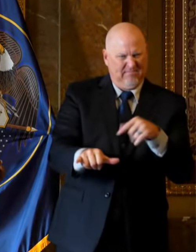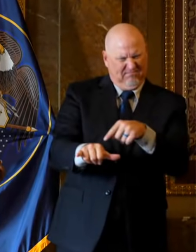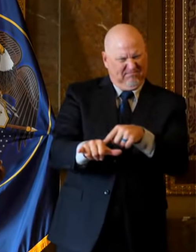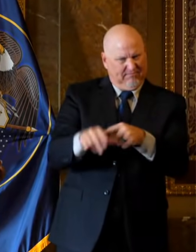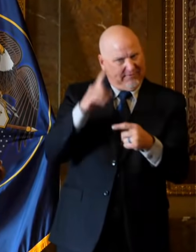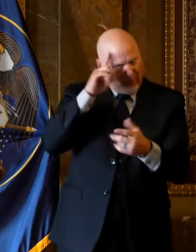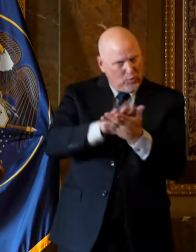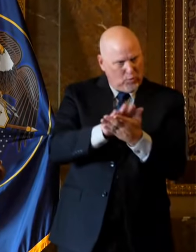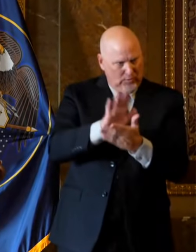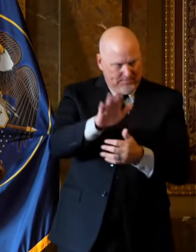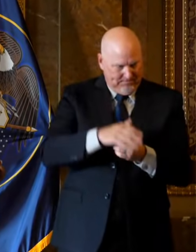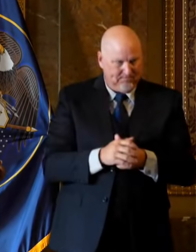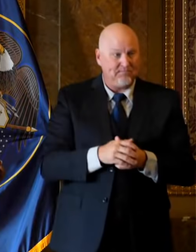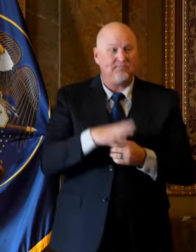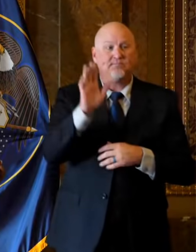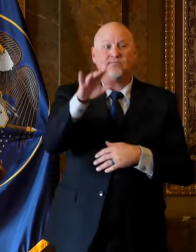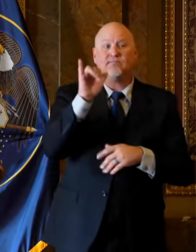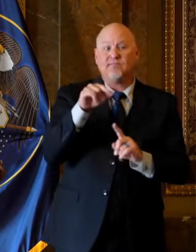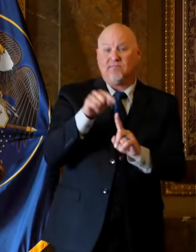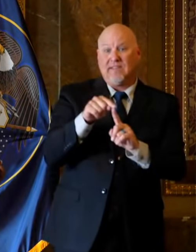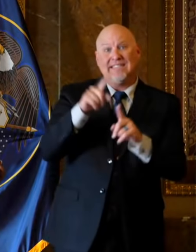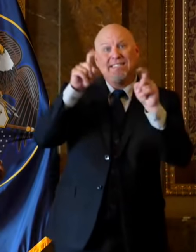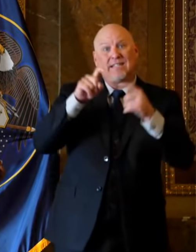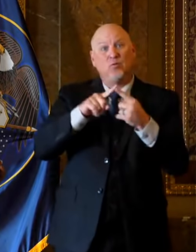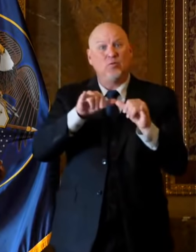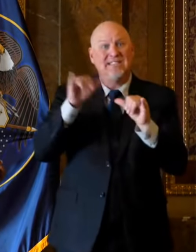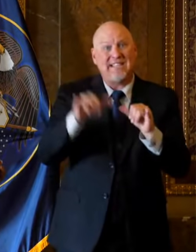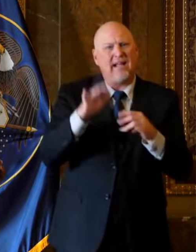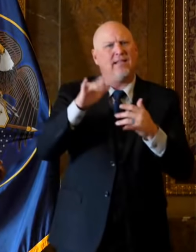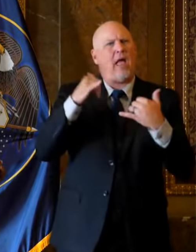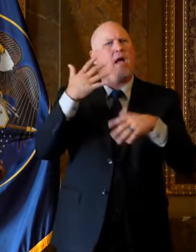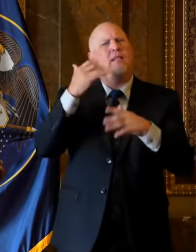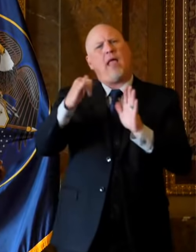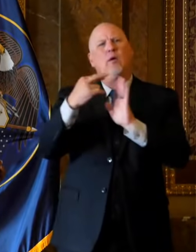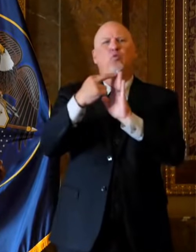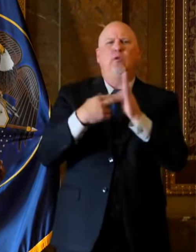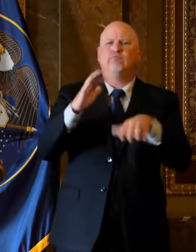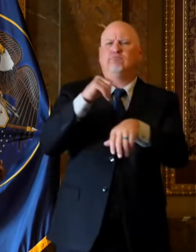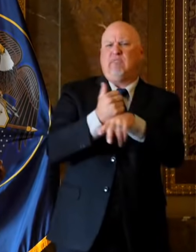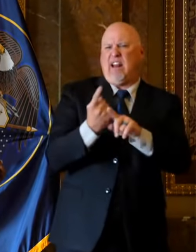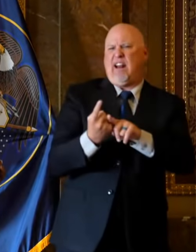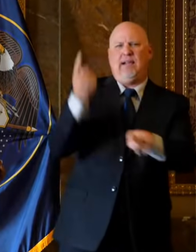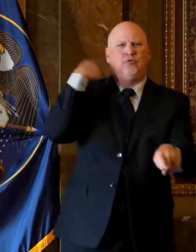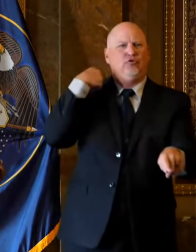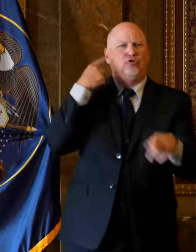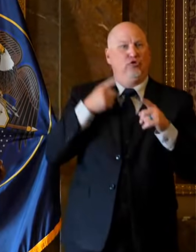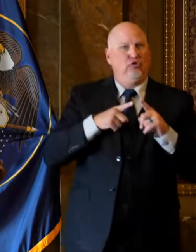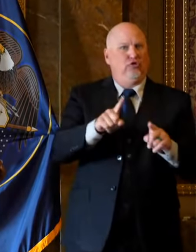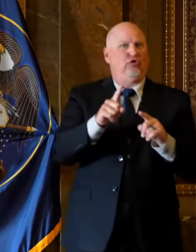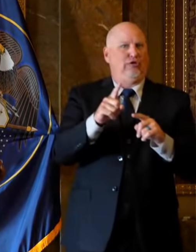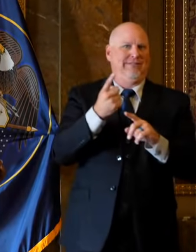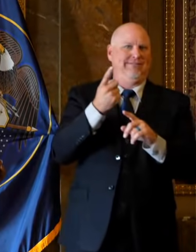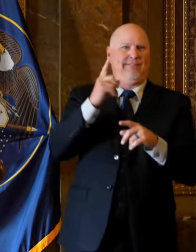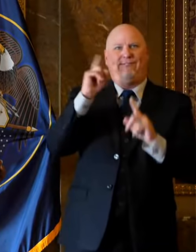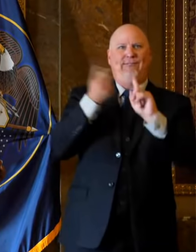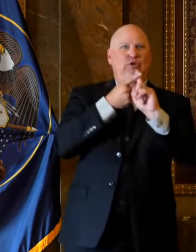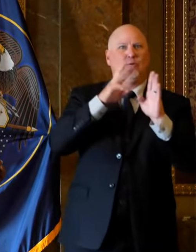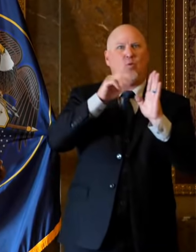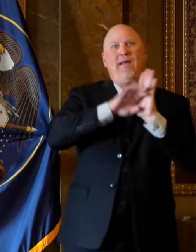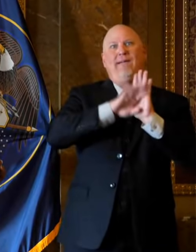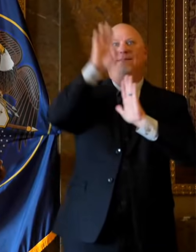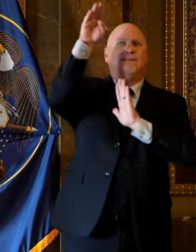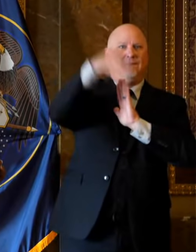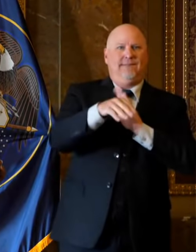called Test to Stay. It was in place last year. There's been some changes made to it. And what that means is when a school gets to a certain threshold